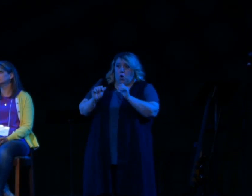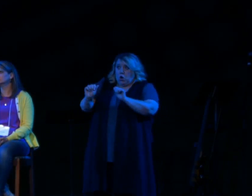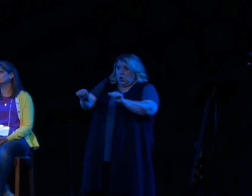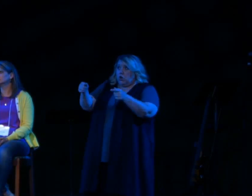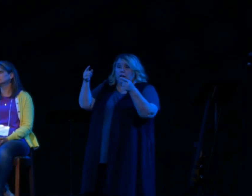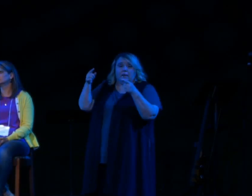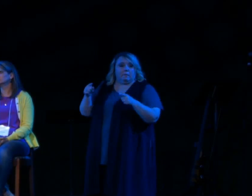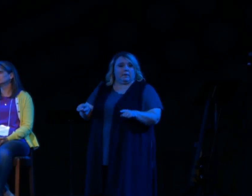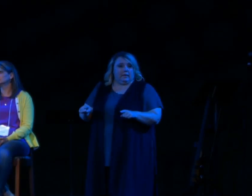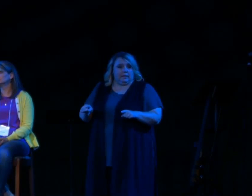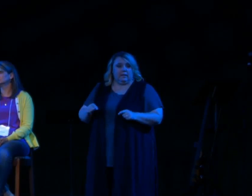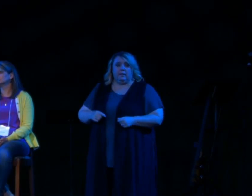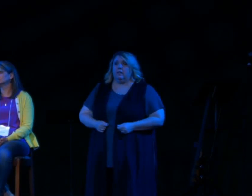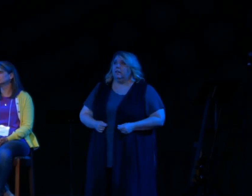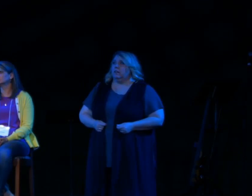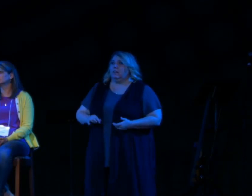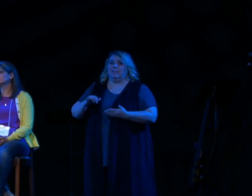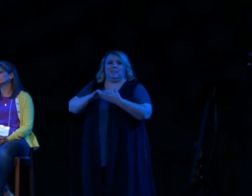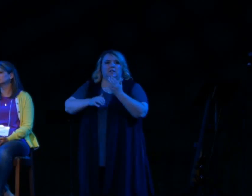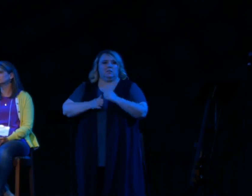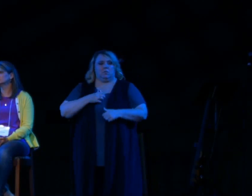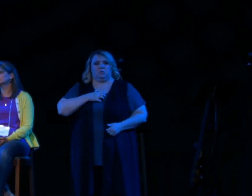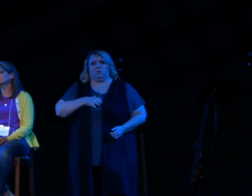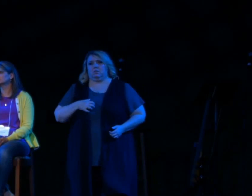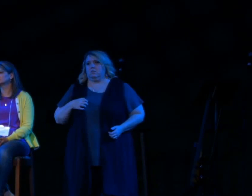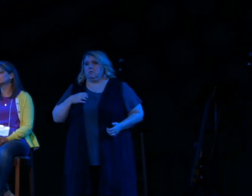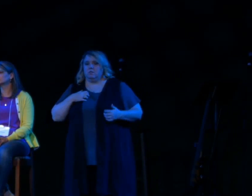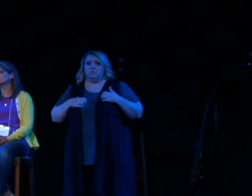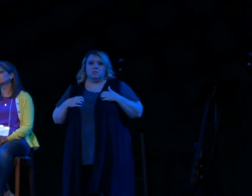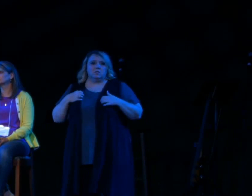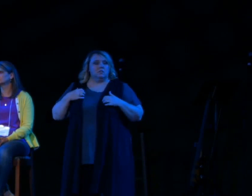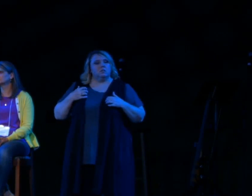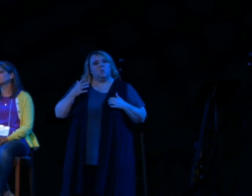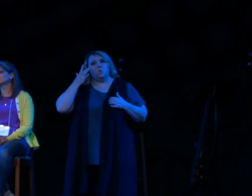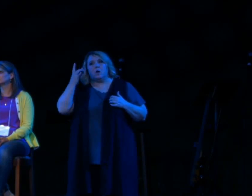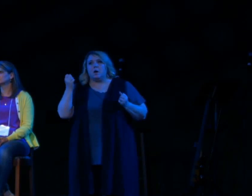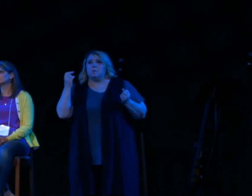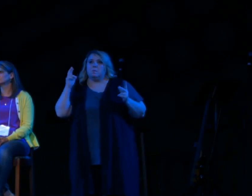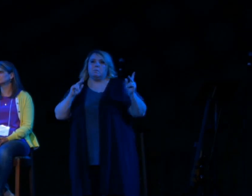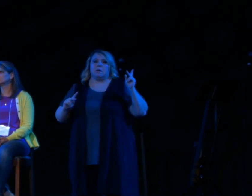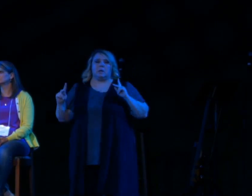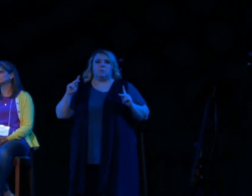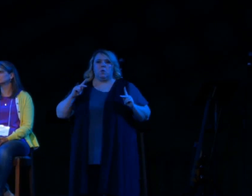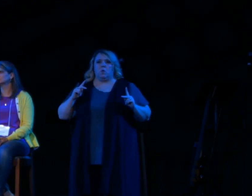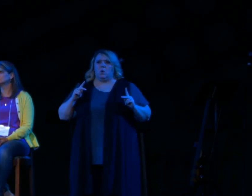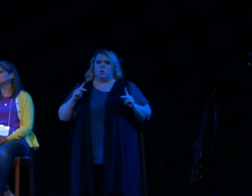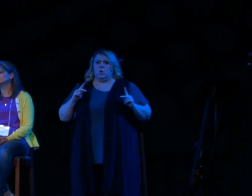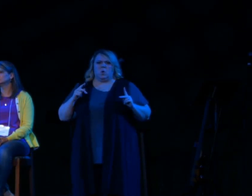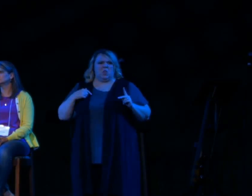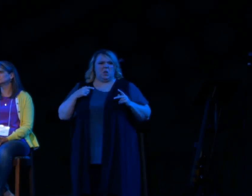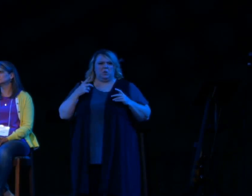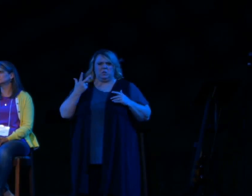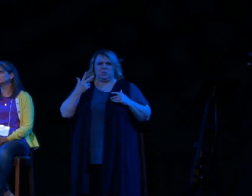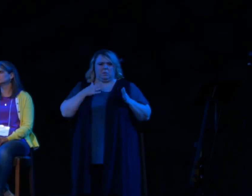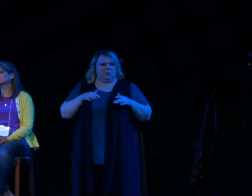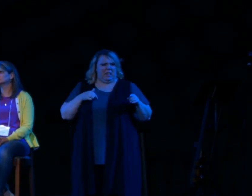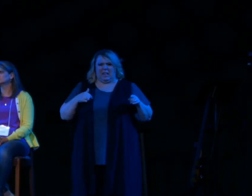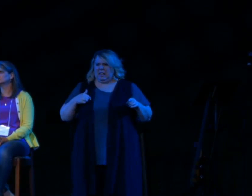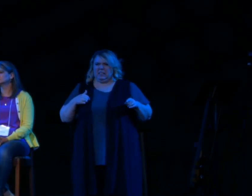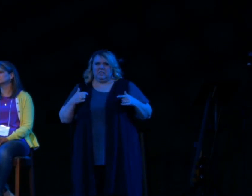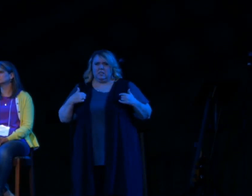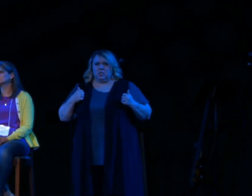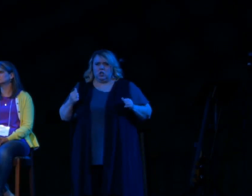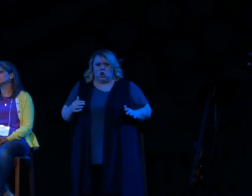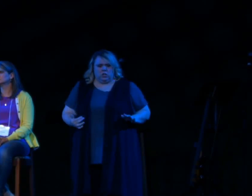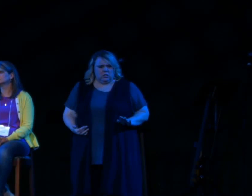stuff that's many times the most disturbing. Why are so many people being triggered by these three plans? Because it's